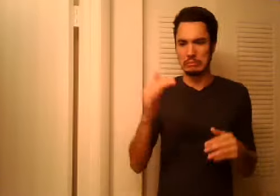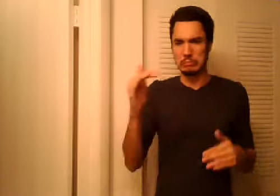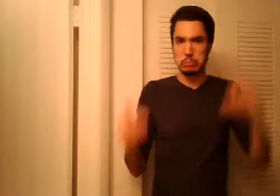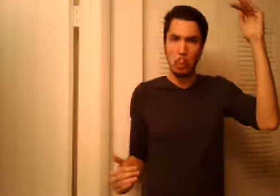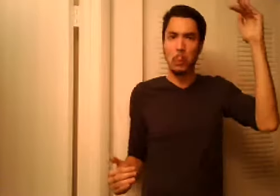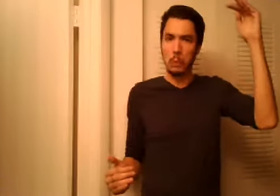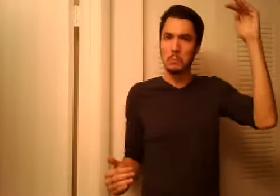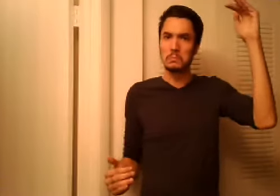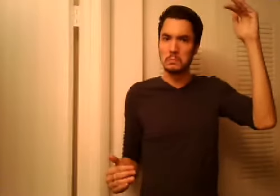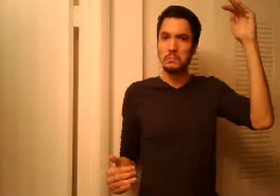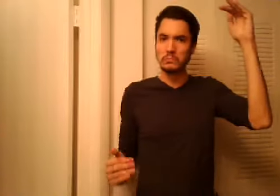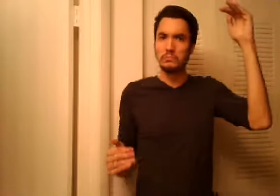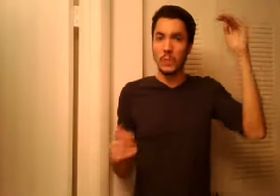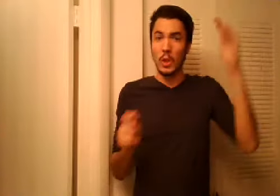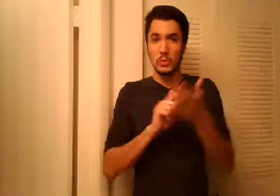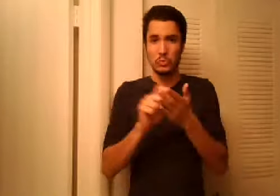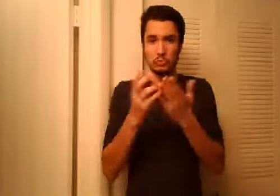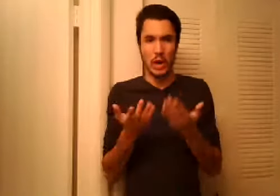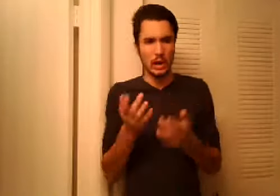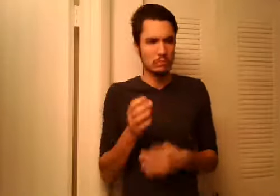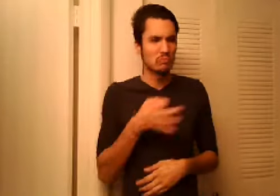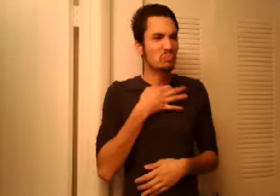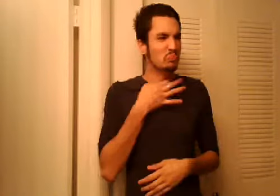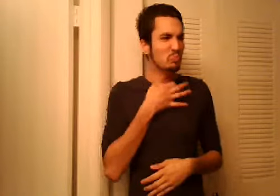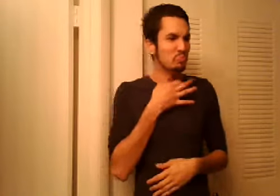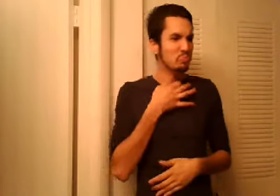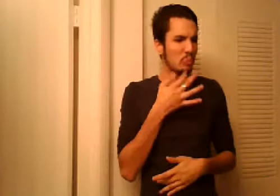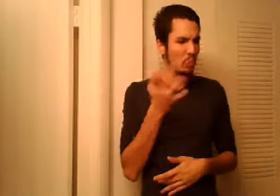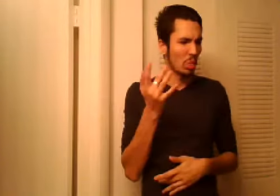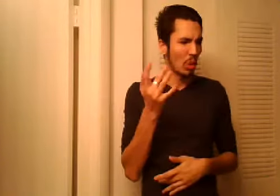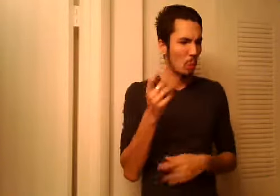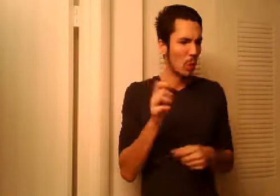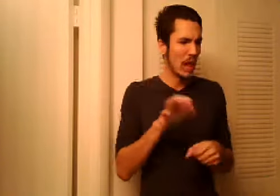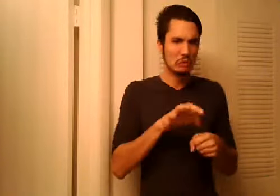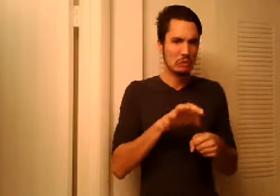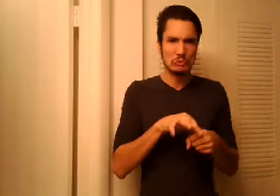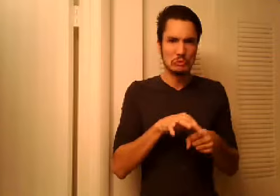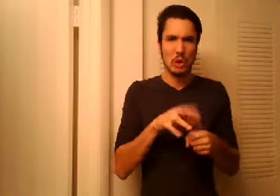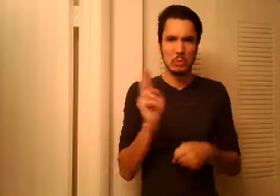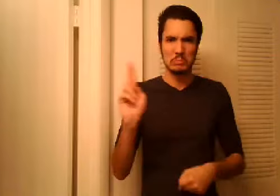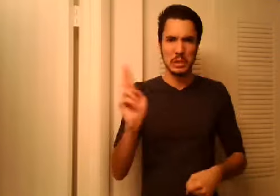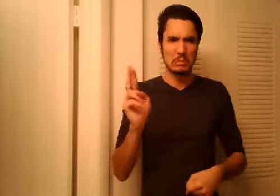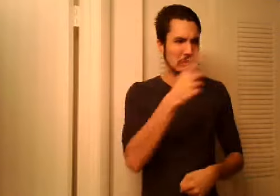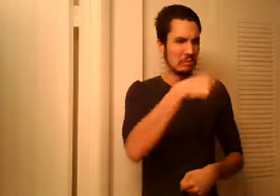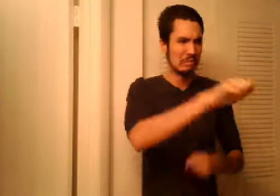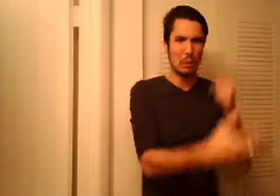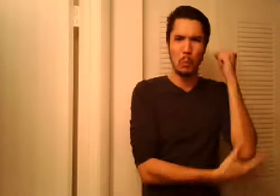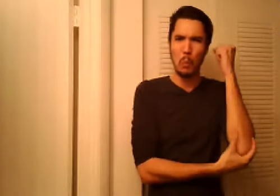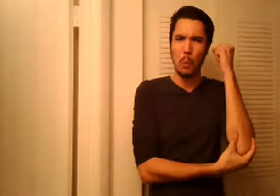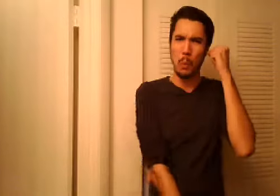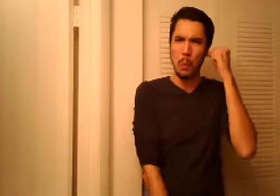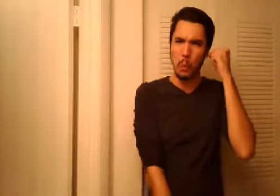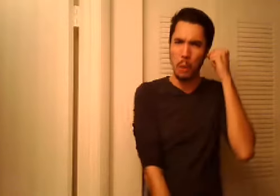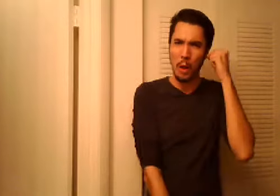because Kansas is incredibly poor. So why is it that people in Kansas are voting for the very economic